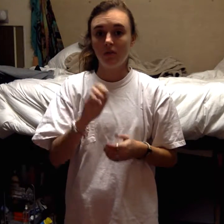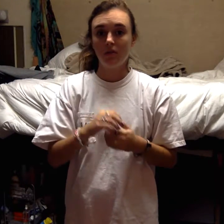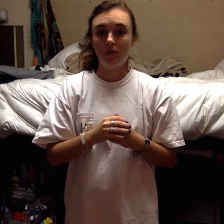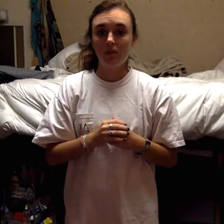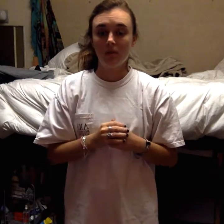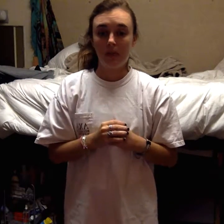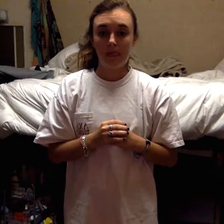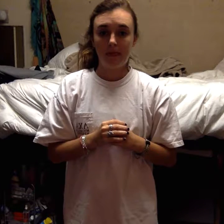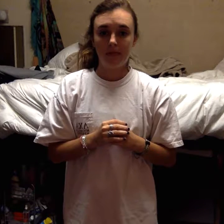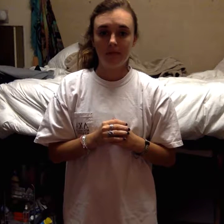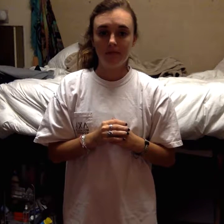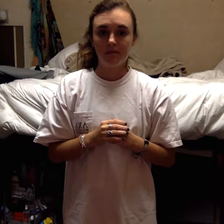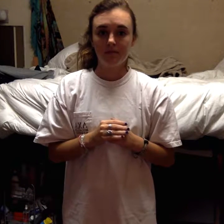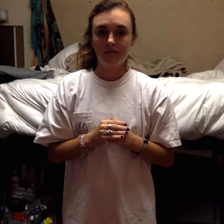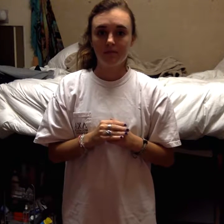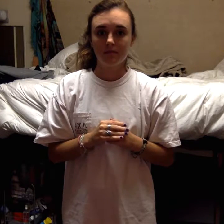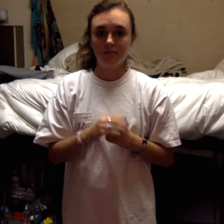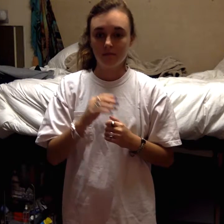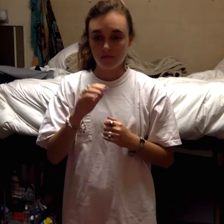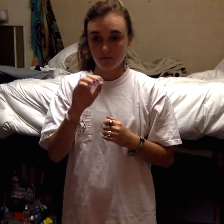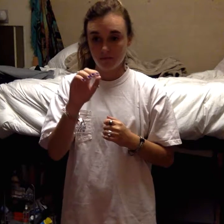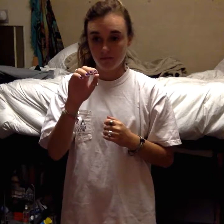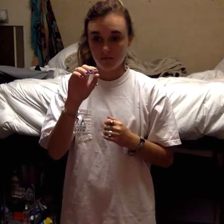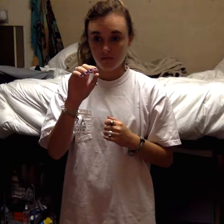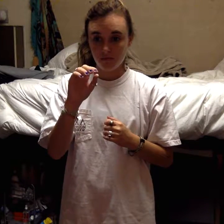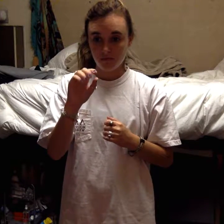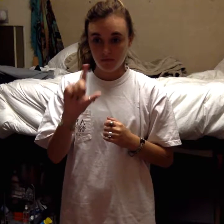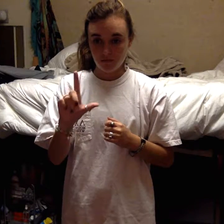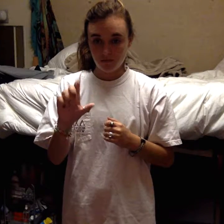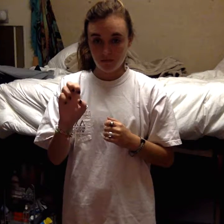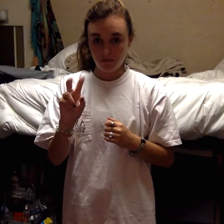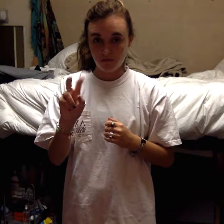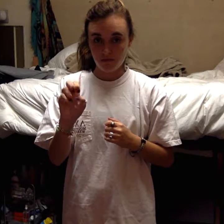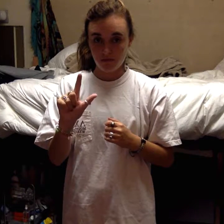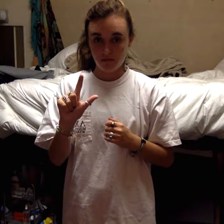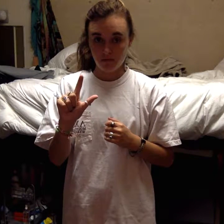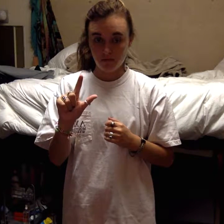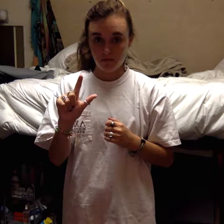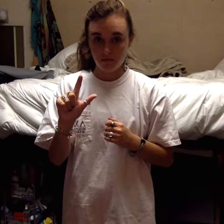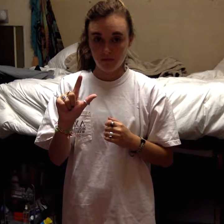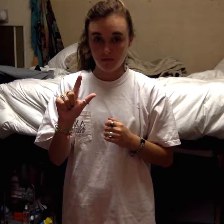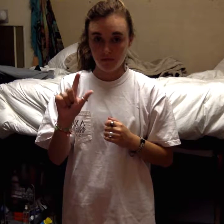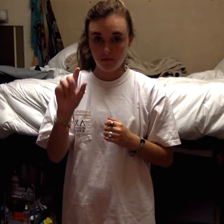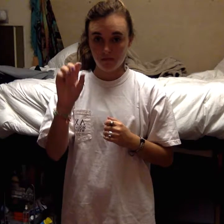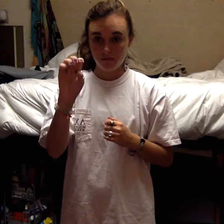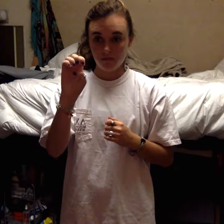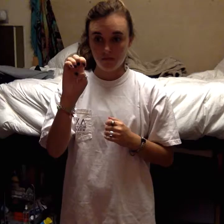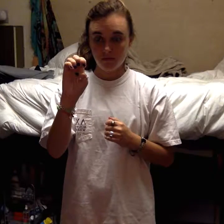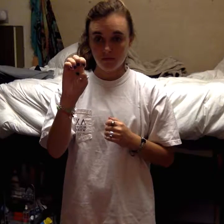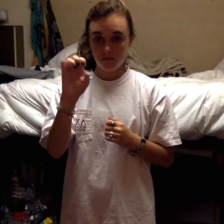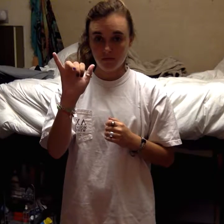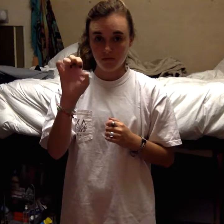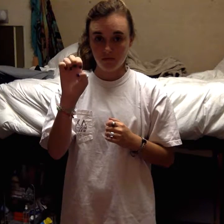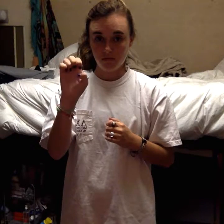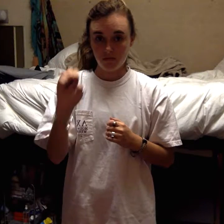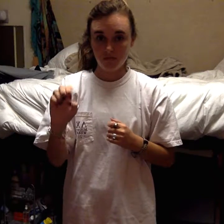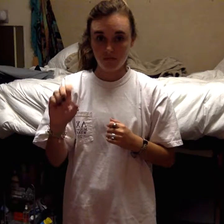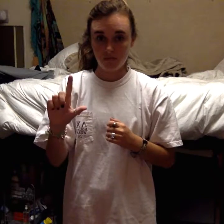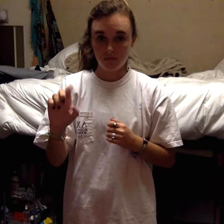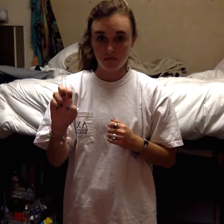Let's put level below it too. L-E-V-E-L, eye level. Now remember, this is the one that we're not going to